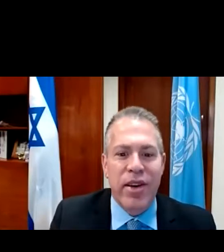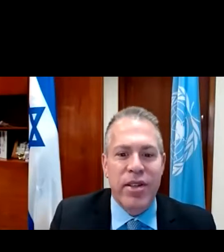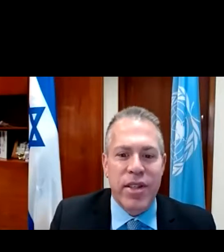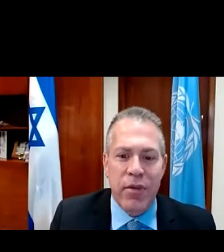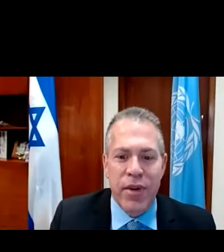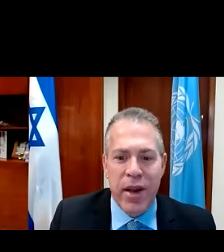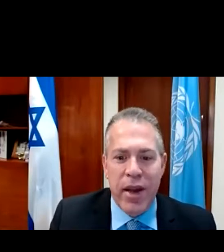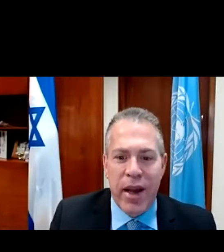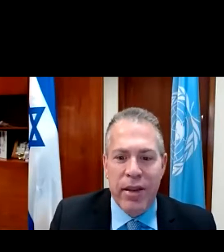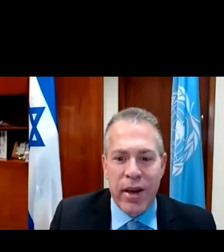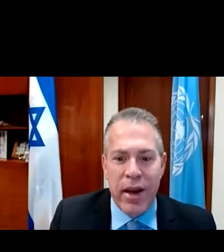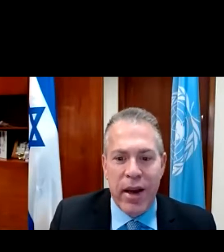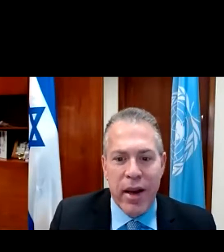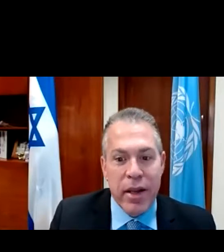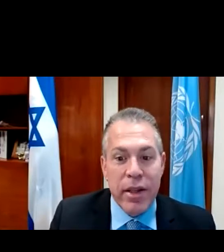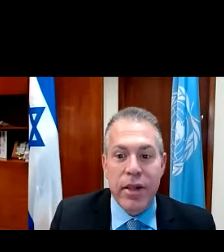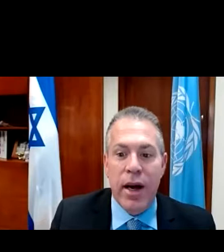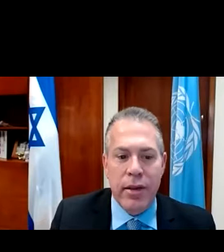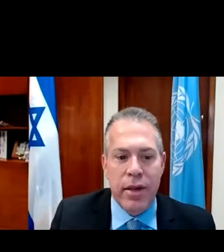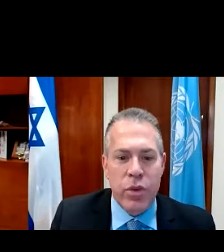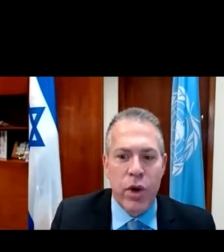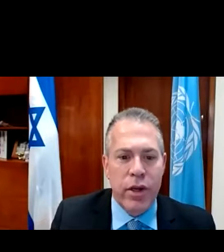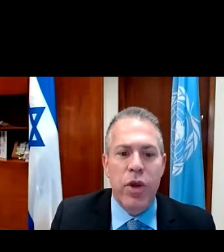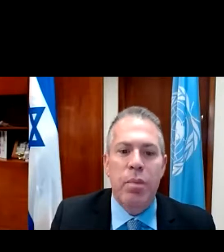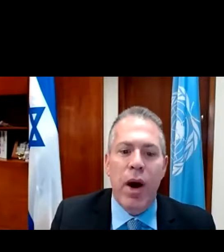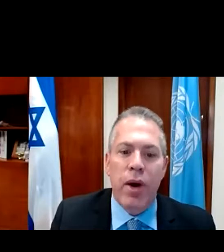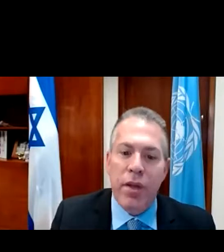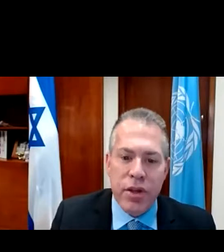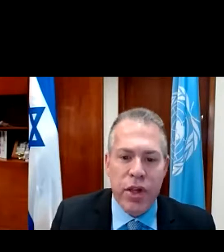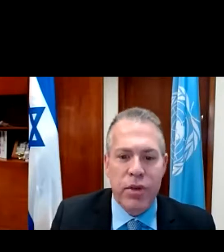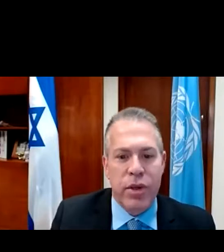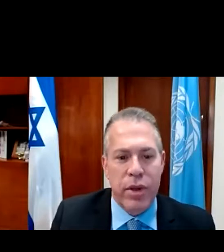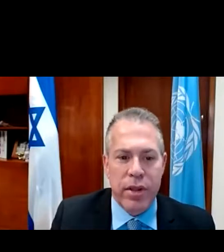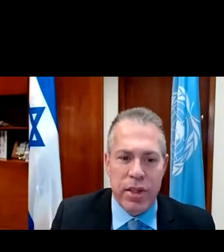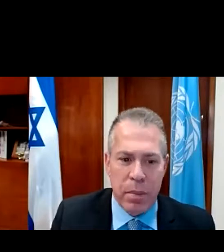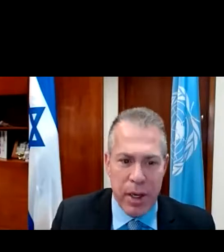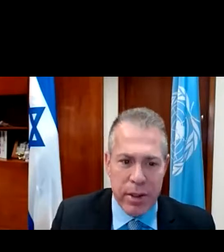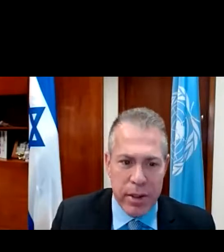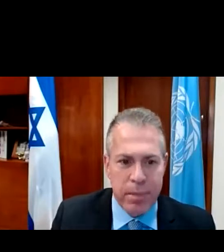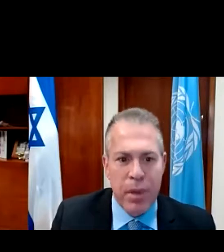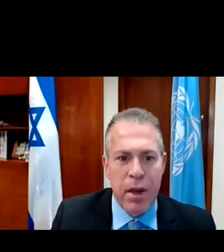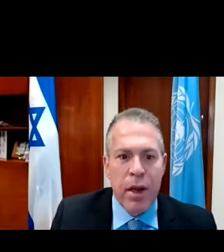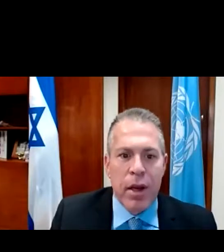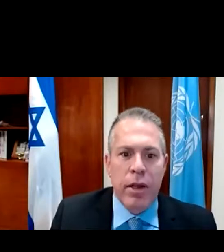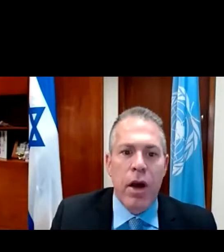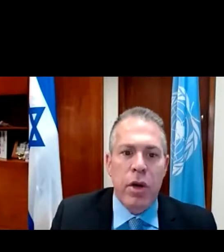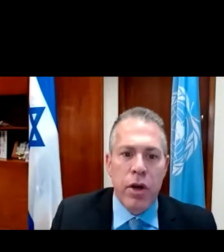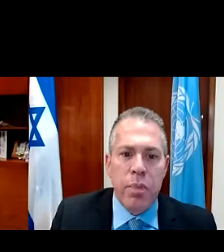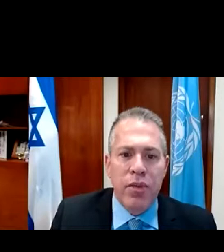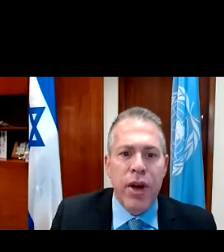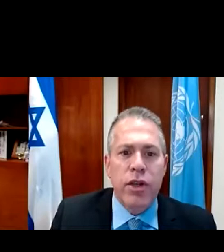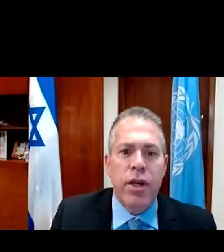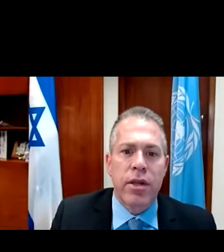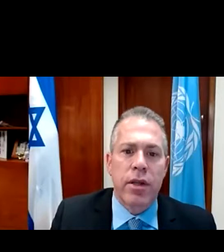disability herself, and as an adult has worked to empower other children with disabilities.